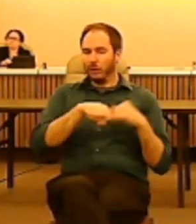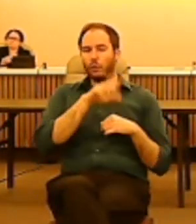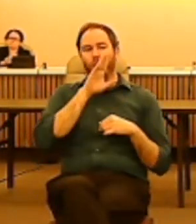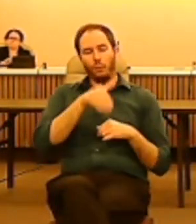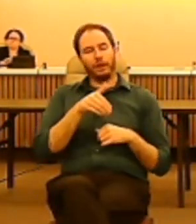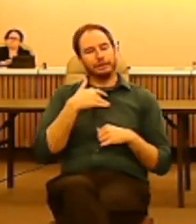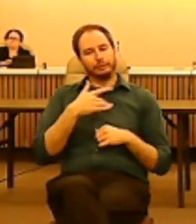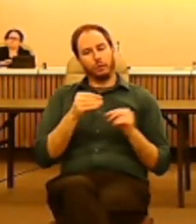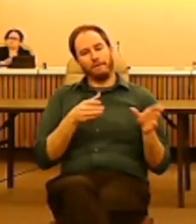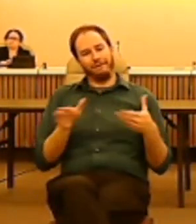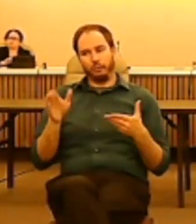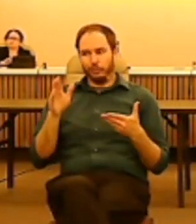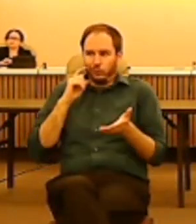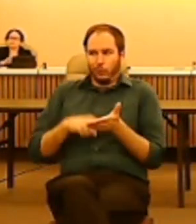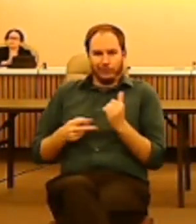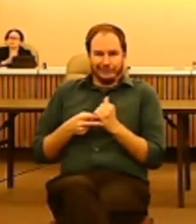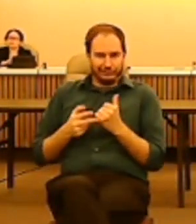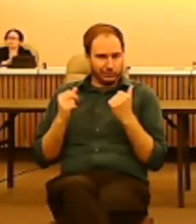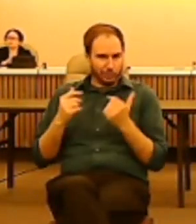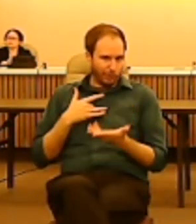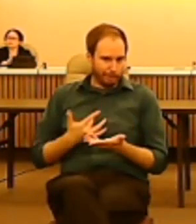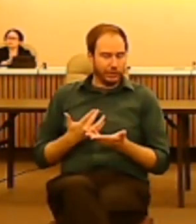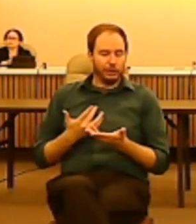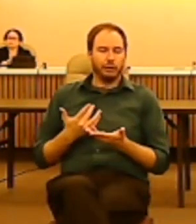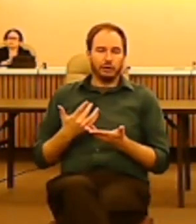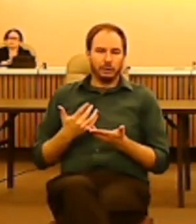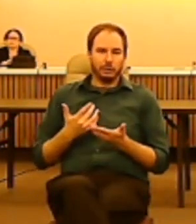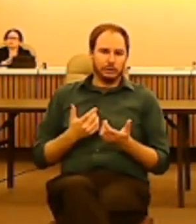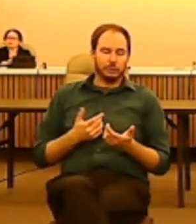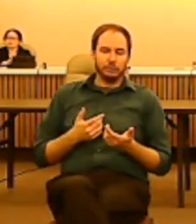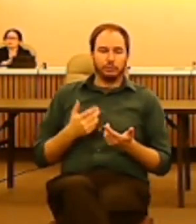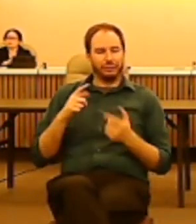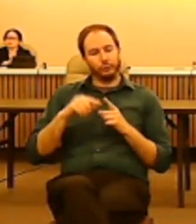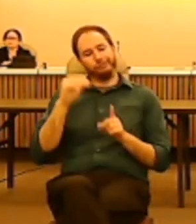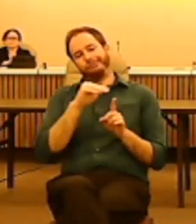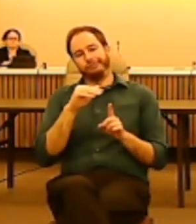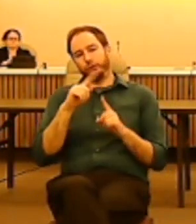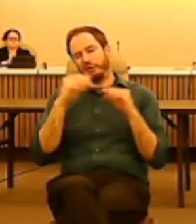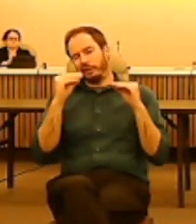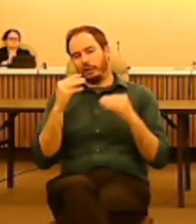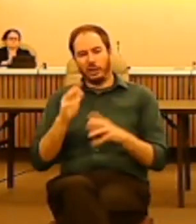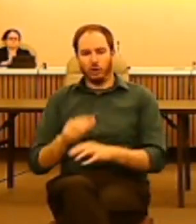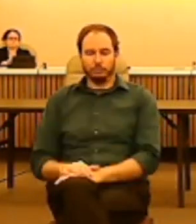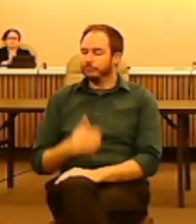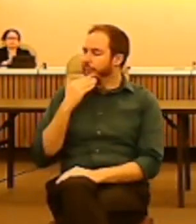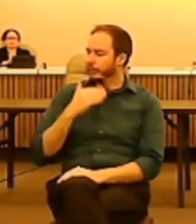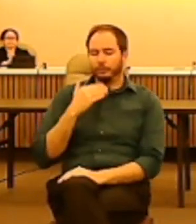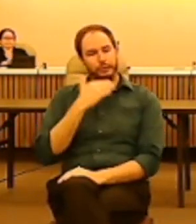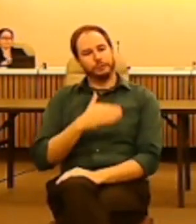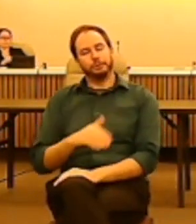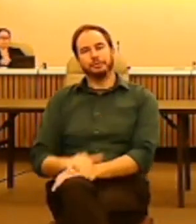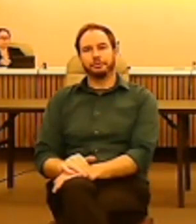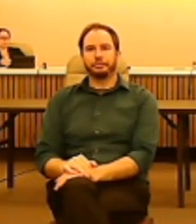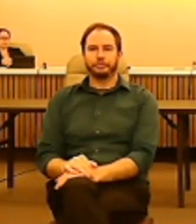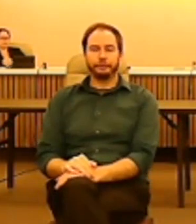tendency to go to it because they see the savings overall. But it's just, Yep. waking them up. Absolutely. Thank you. Lisa. Thank